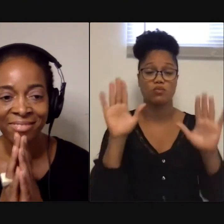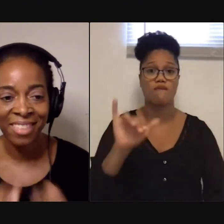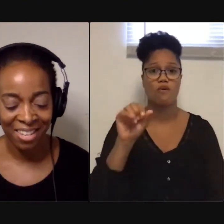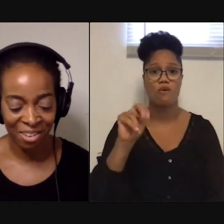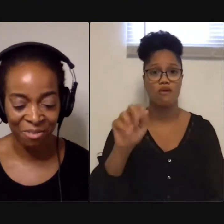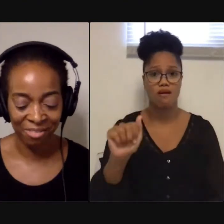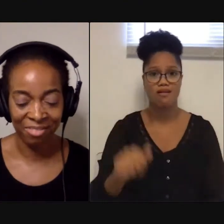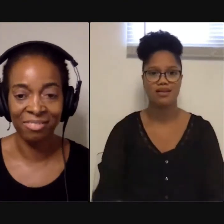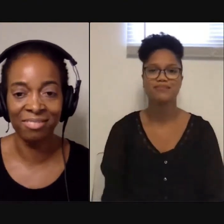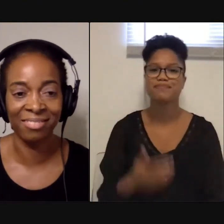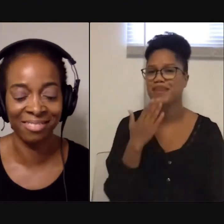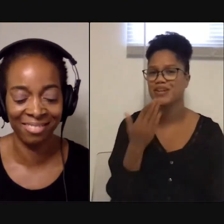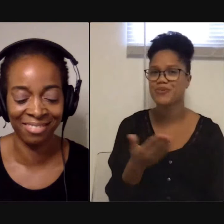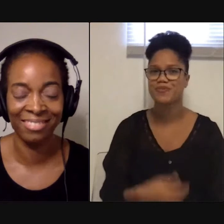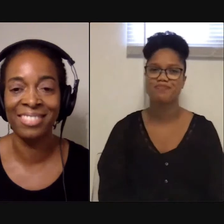Thank you.